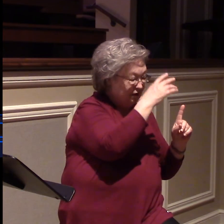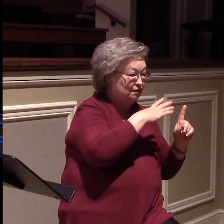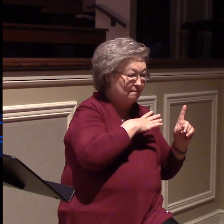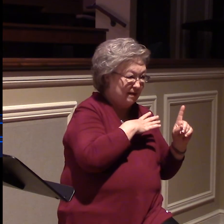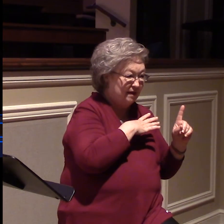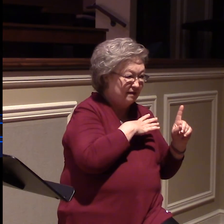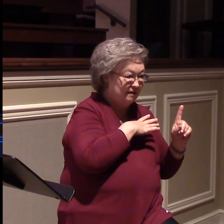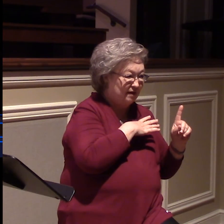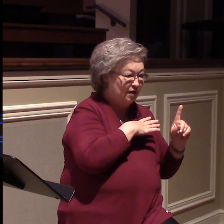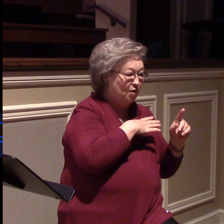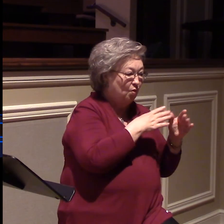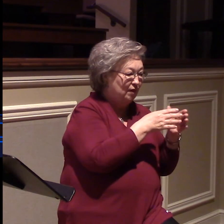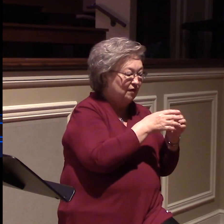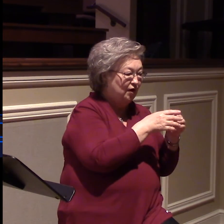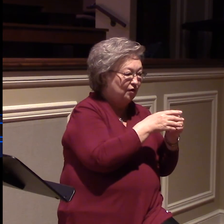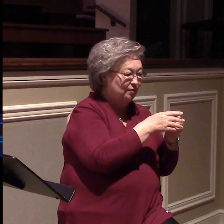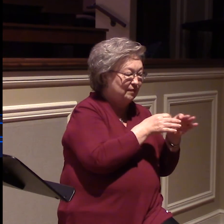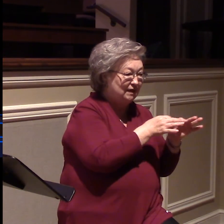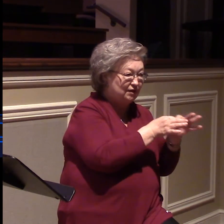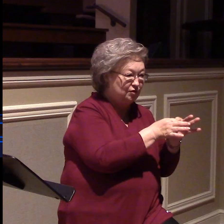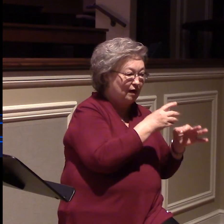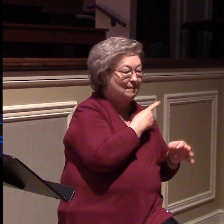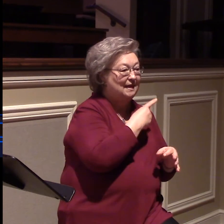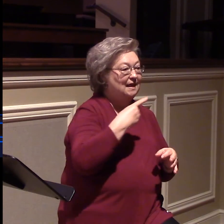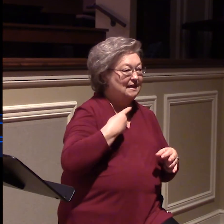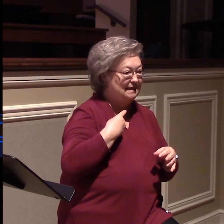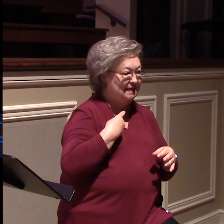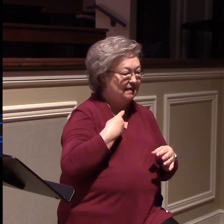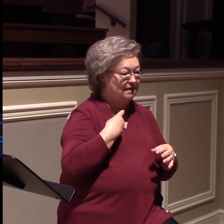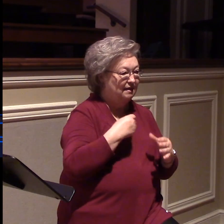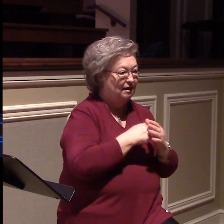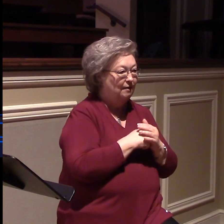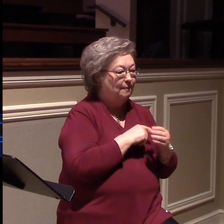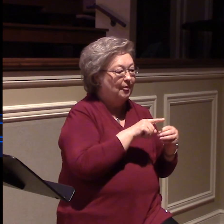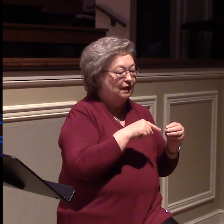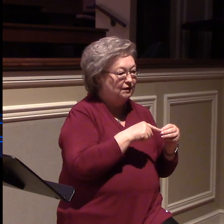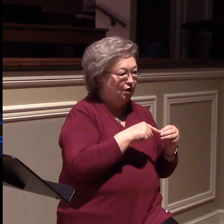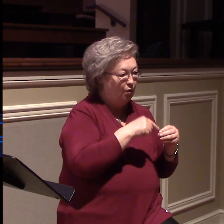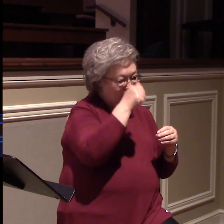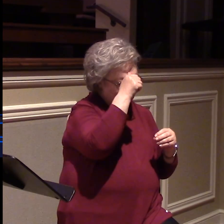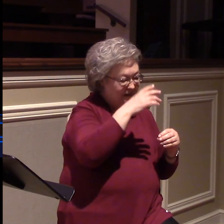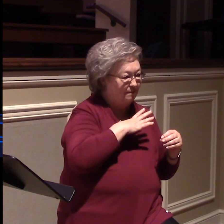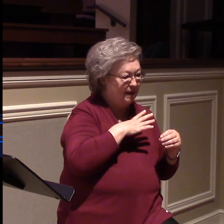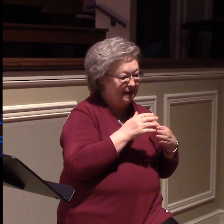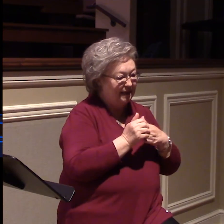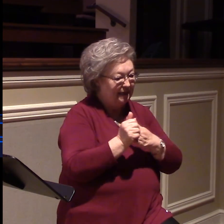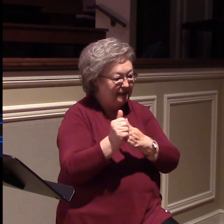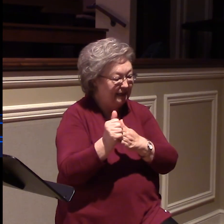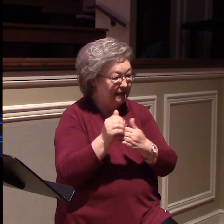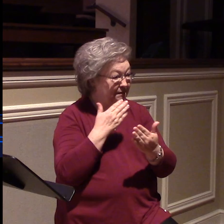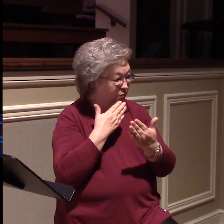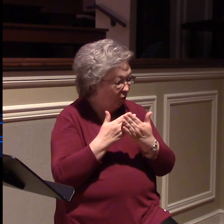Dignified and speaking the truth and those sorts of things. That when a man leads well and loves well and is